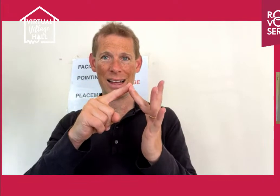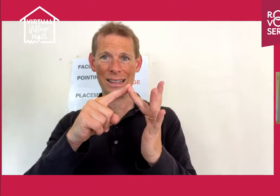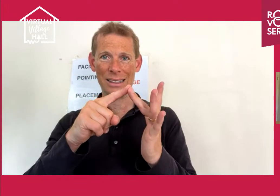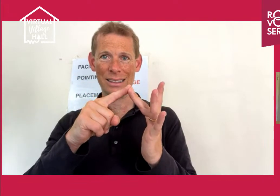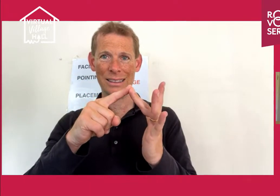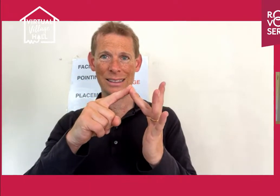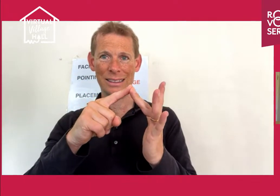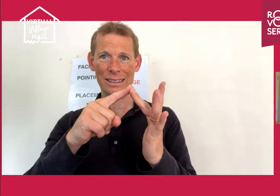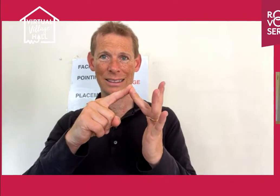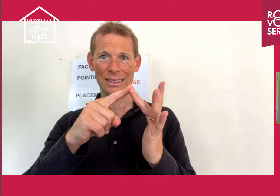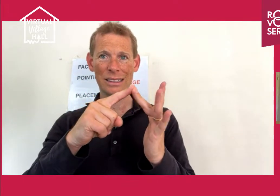I,